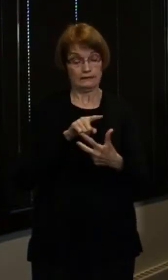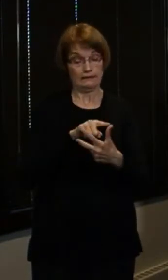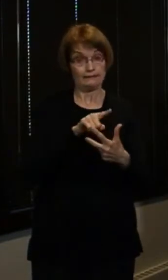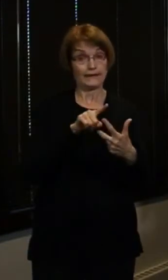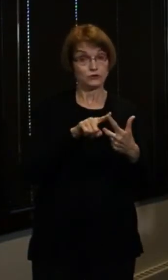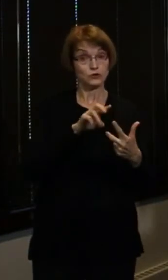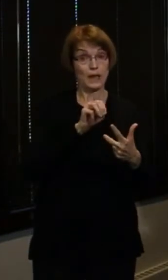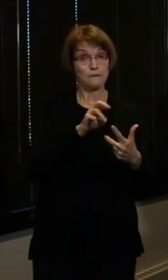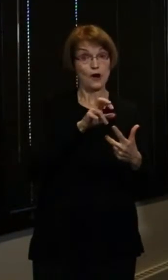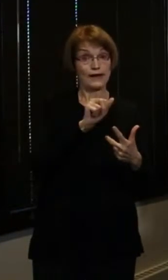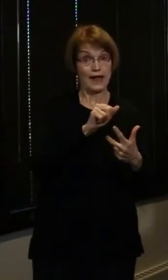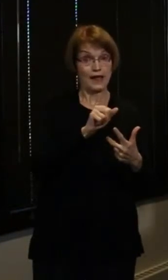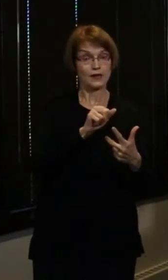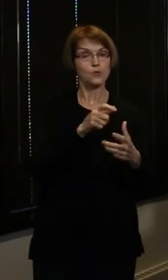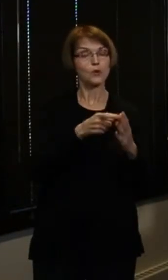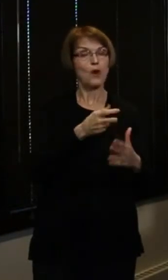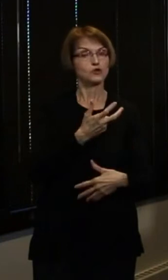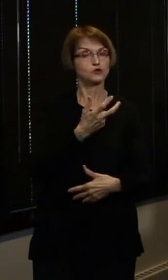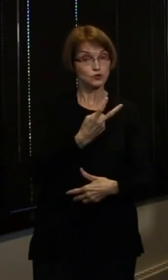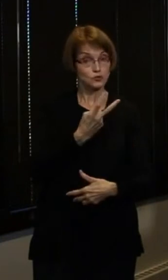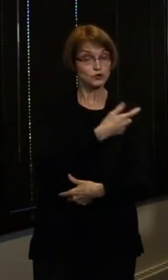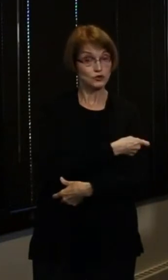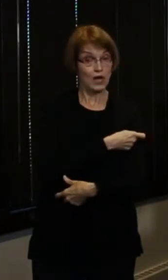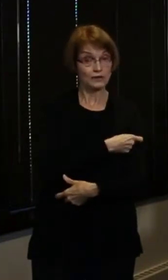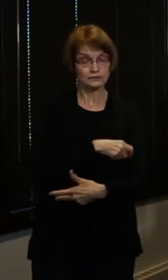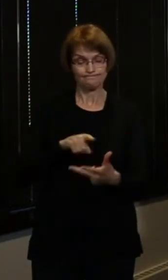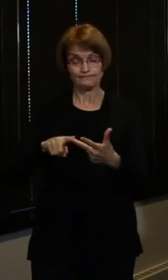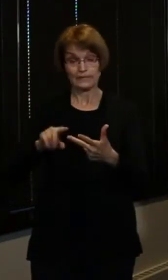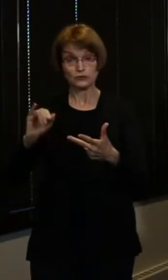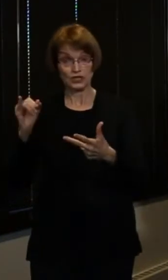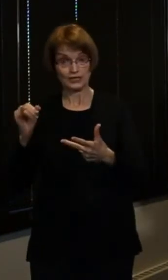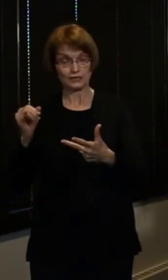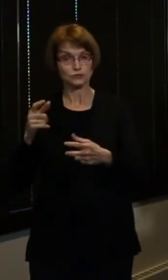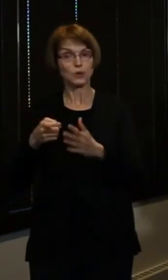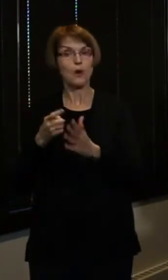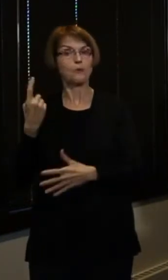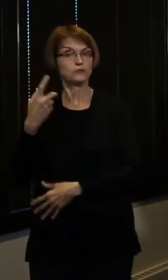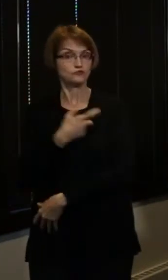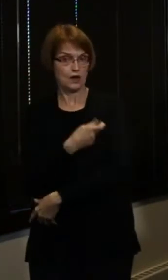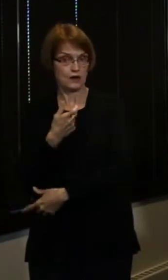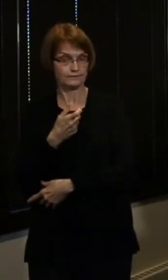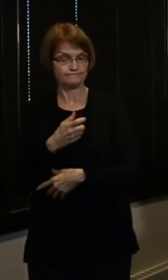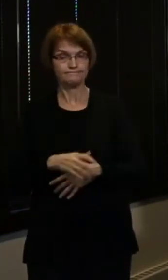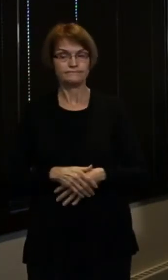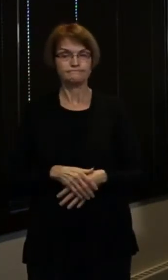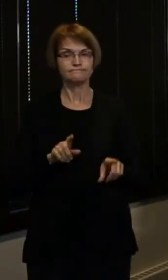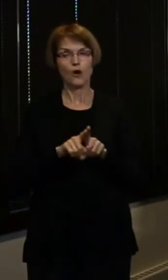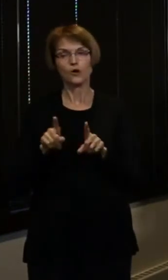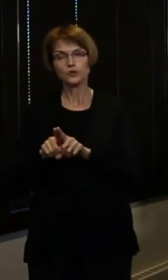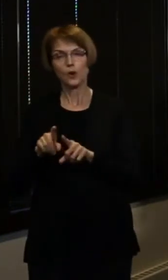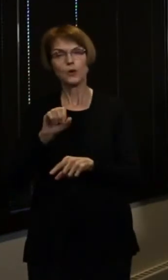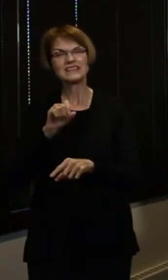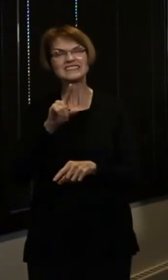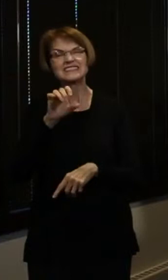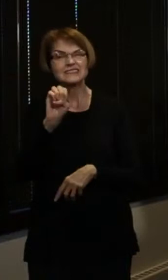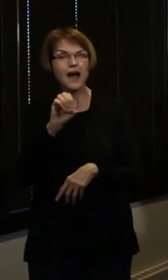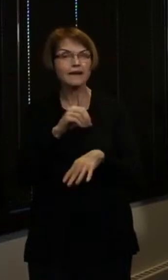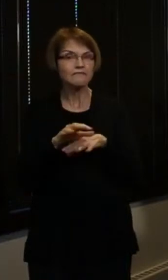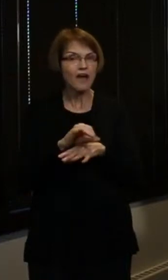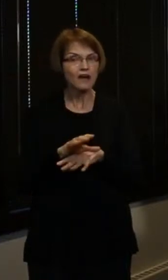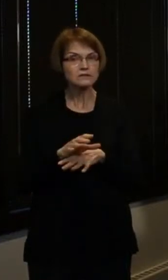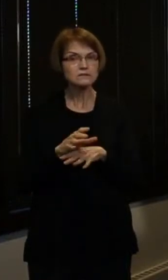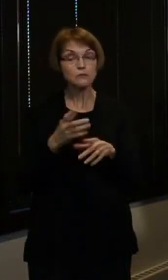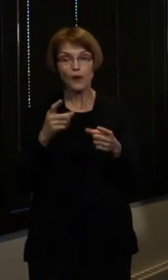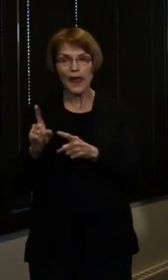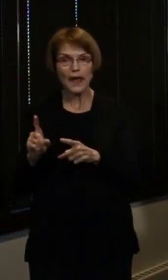mRNA vaccines versus the single shot for Johnson & Johnson. And then some of the other side effects, which are pretty consistent